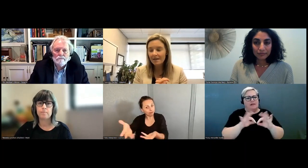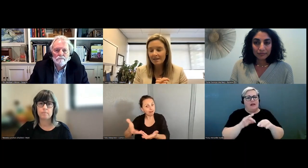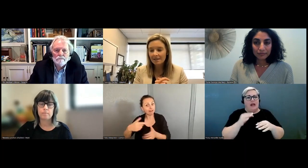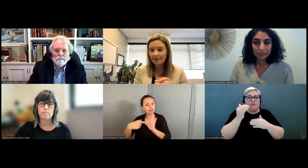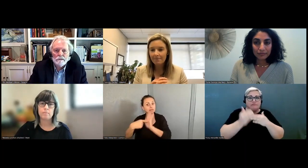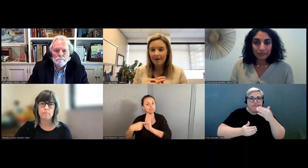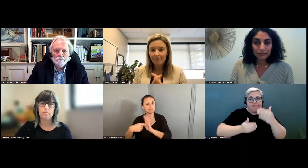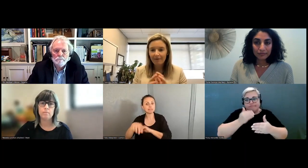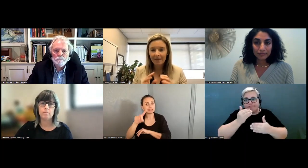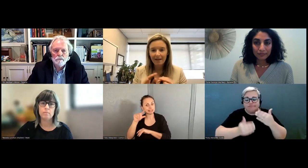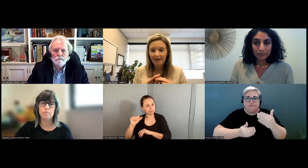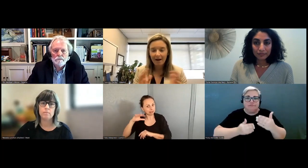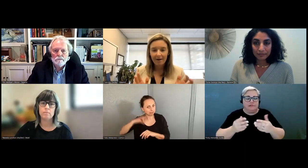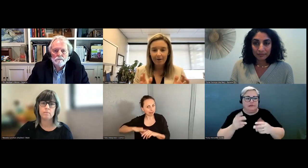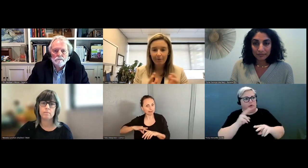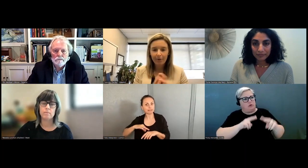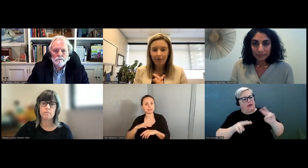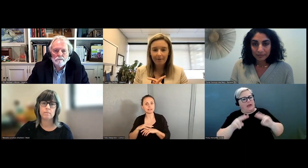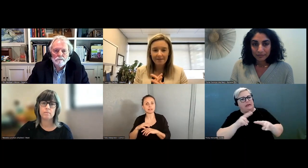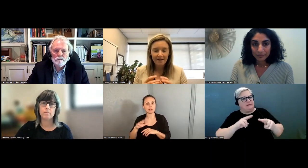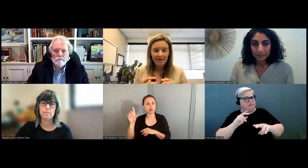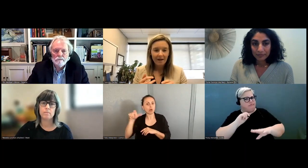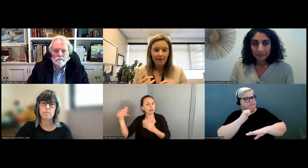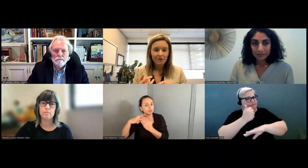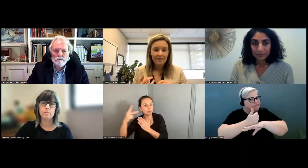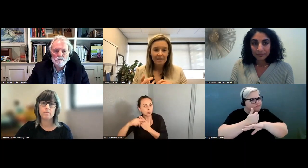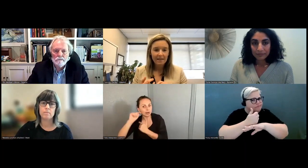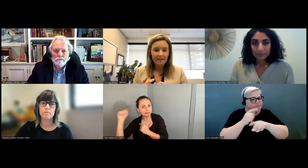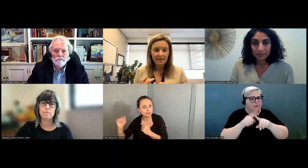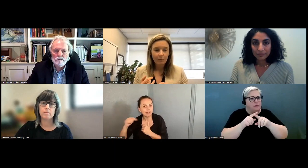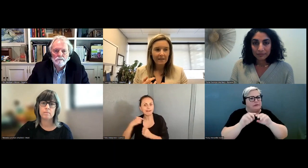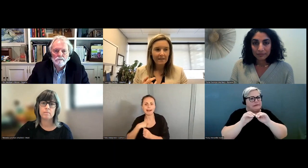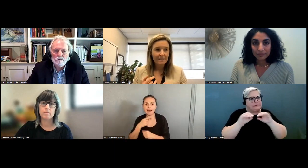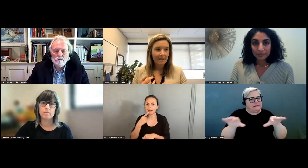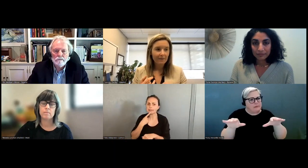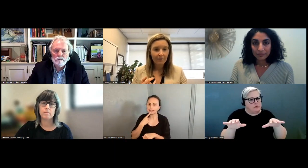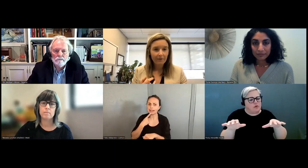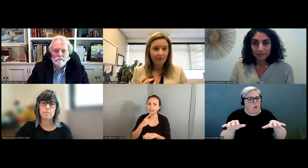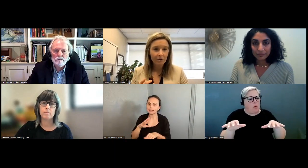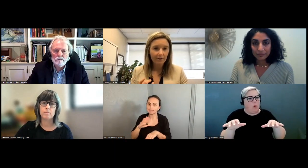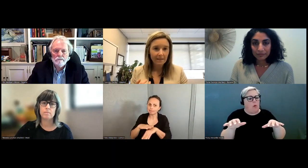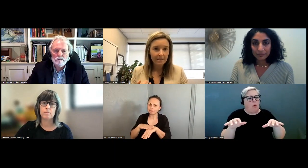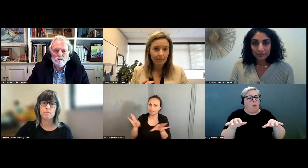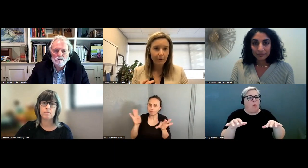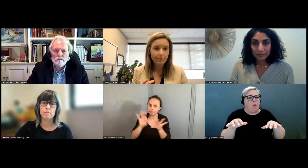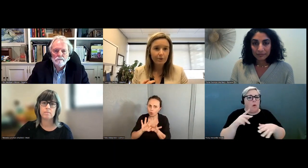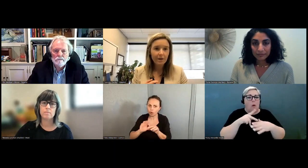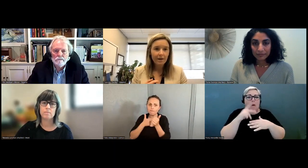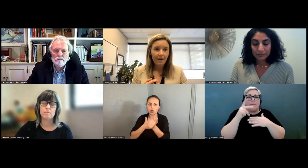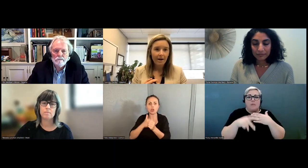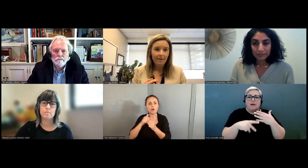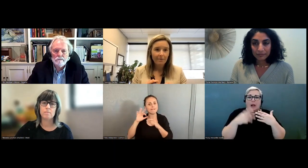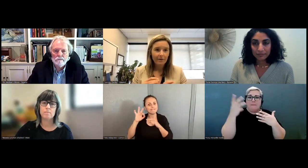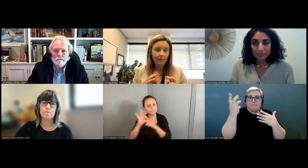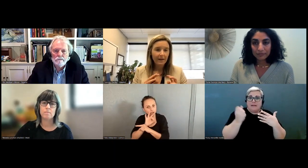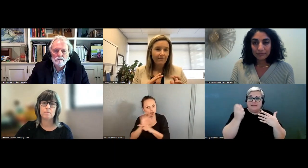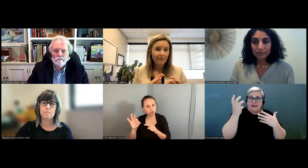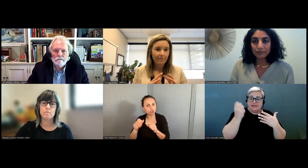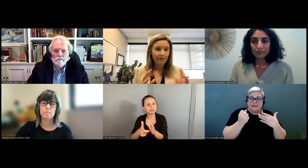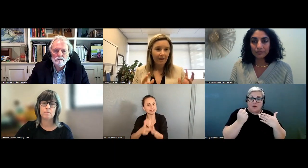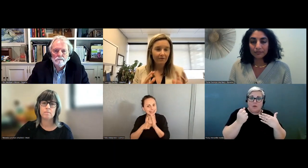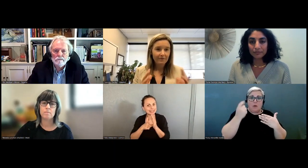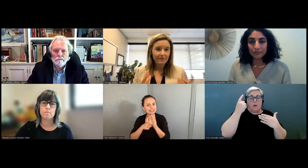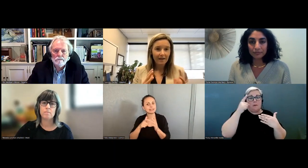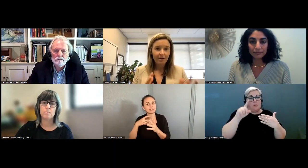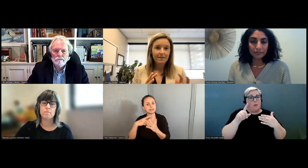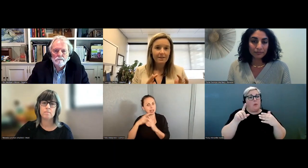a disability benefit and other programs, I would just say that we need to take more of a functional needs approach, moving away